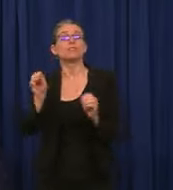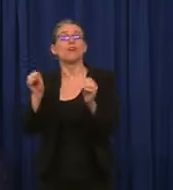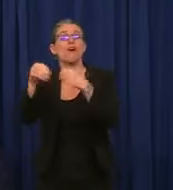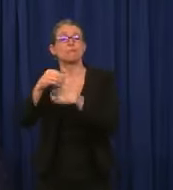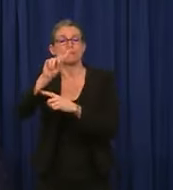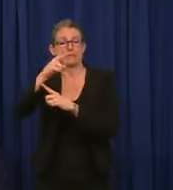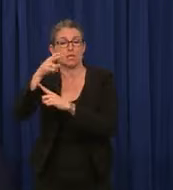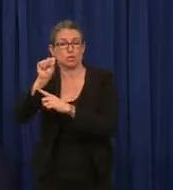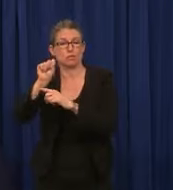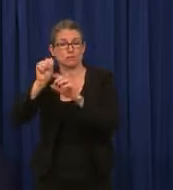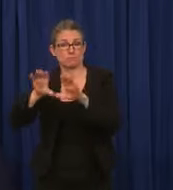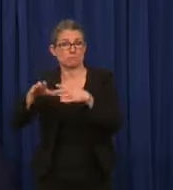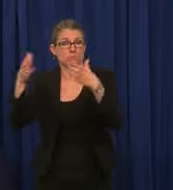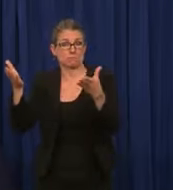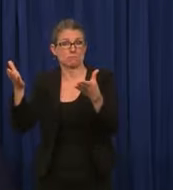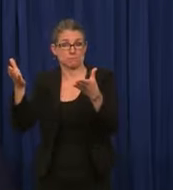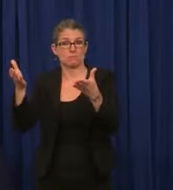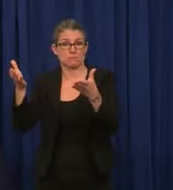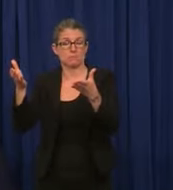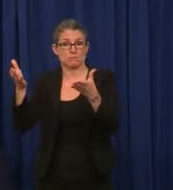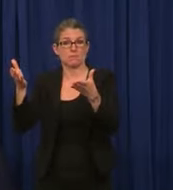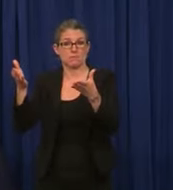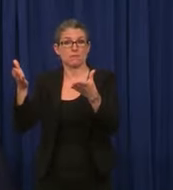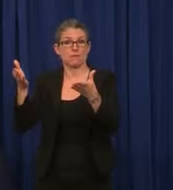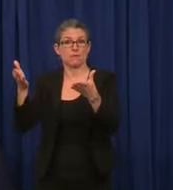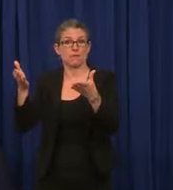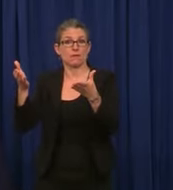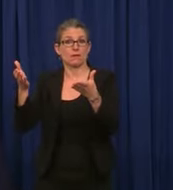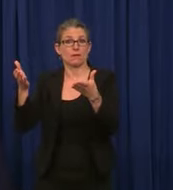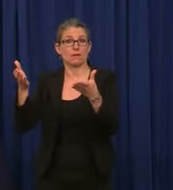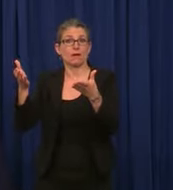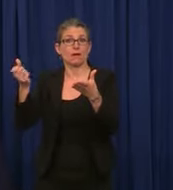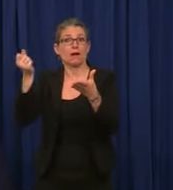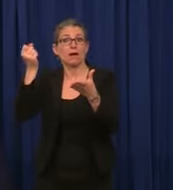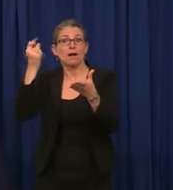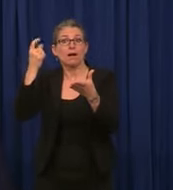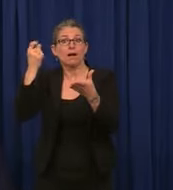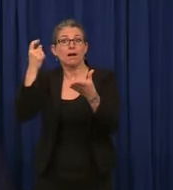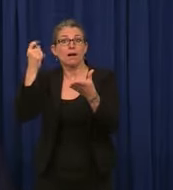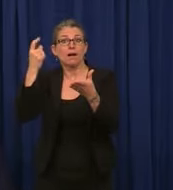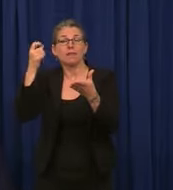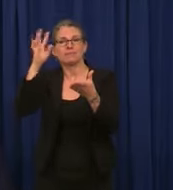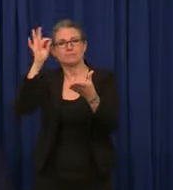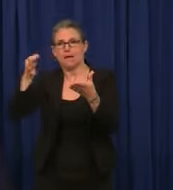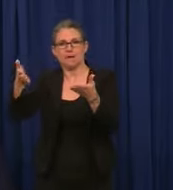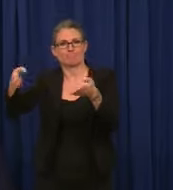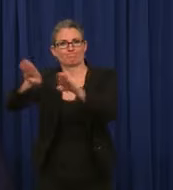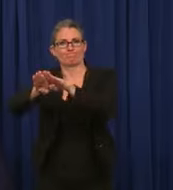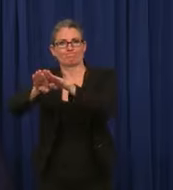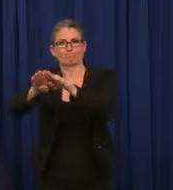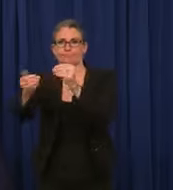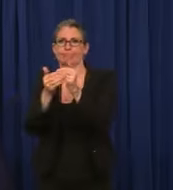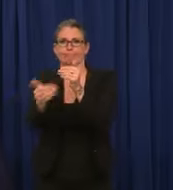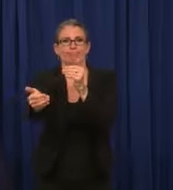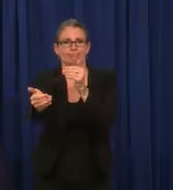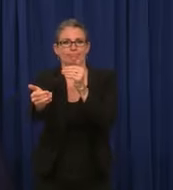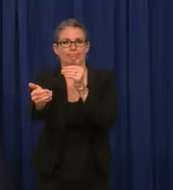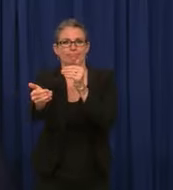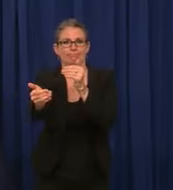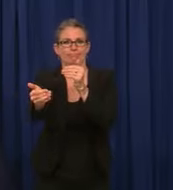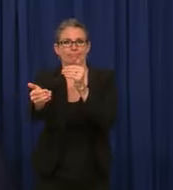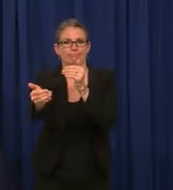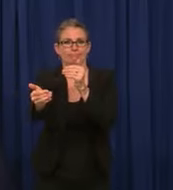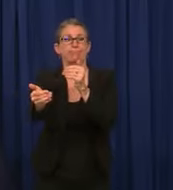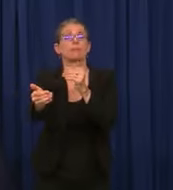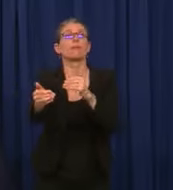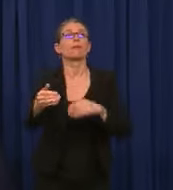of right now, that office remains closed until further notice. And once that office is reopened, we will provide